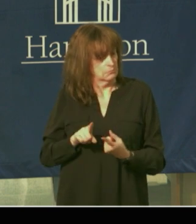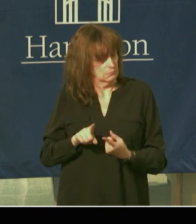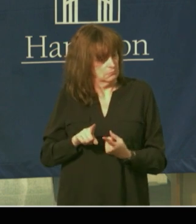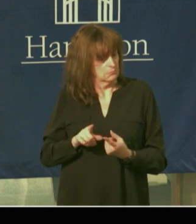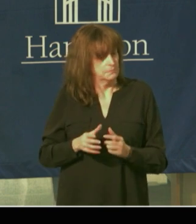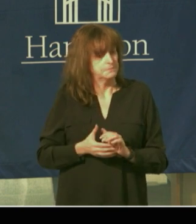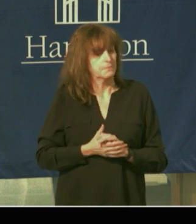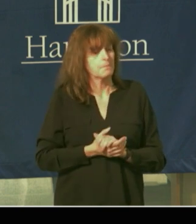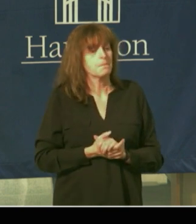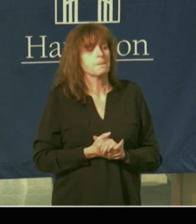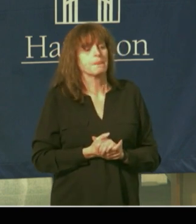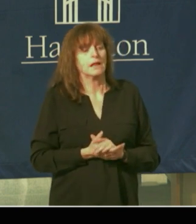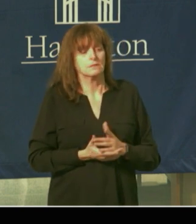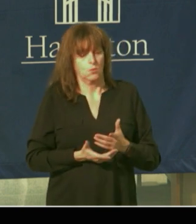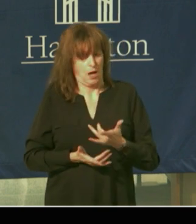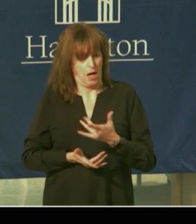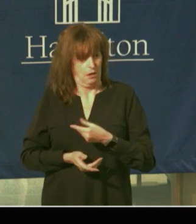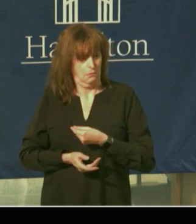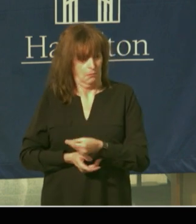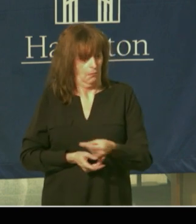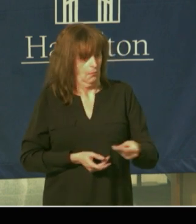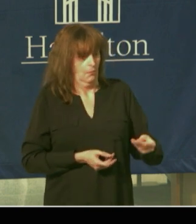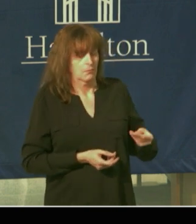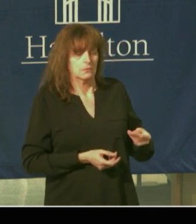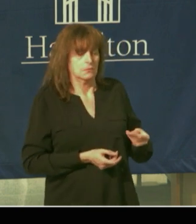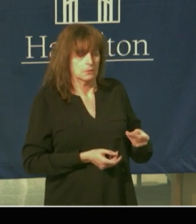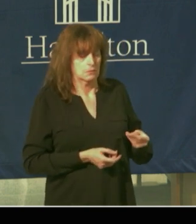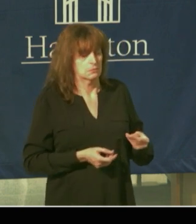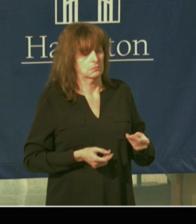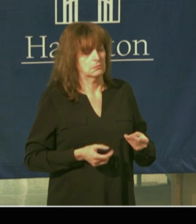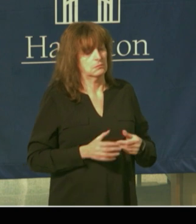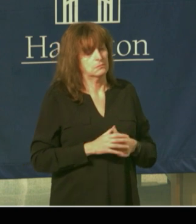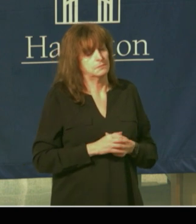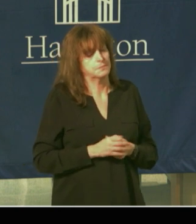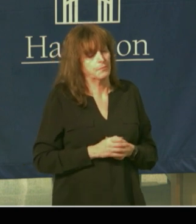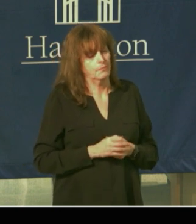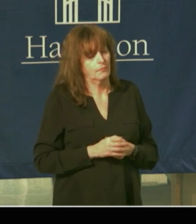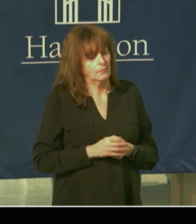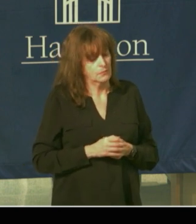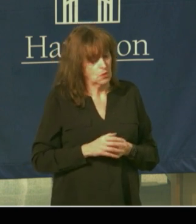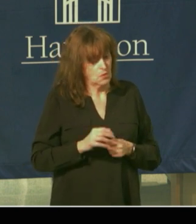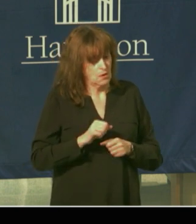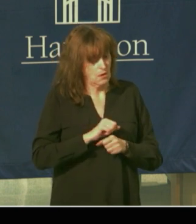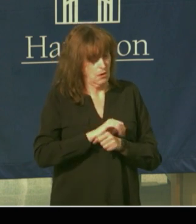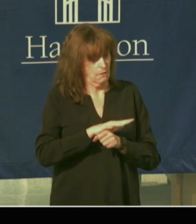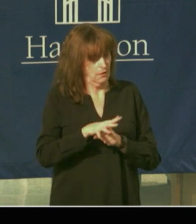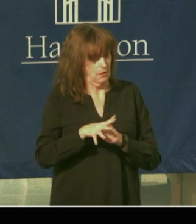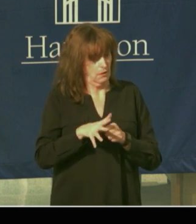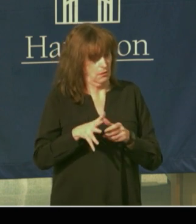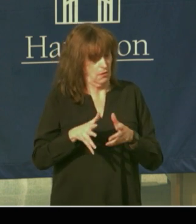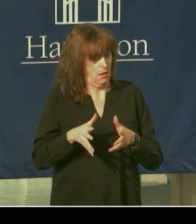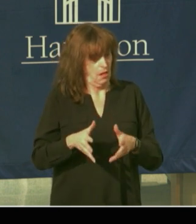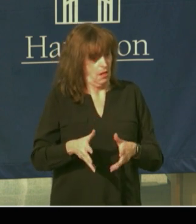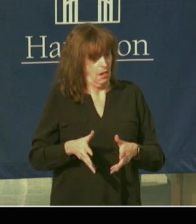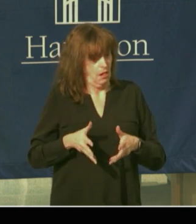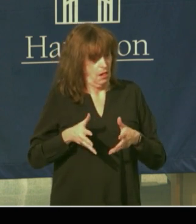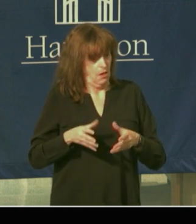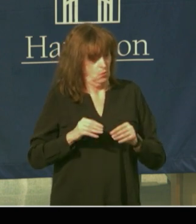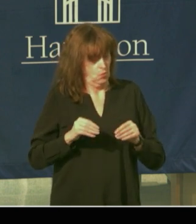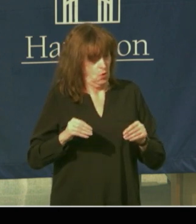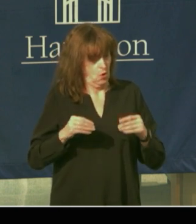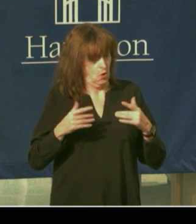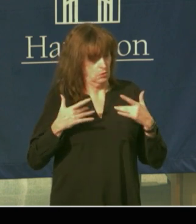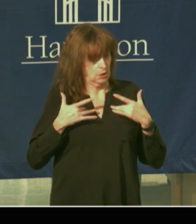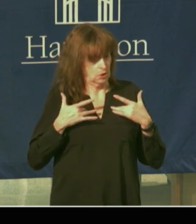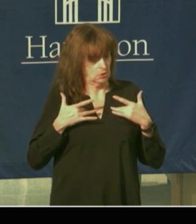because it needs new hosts, new people that aren't infected. That's where it continues its life